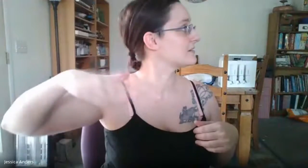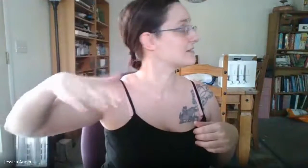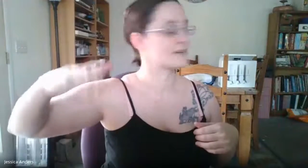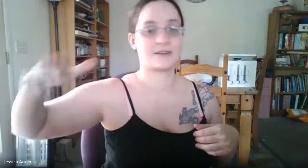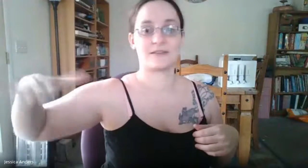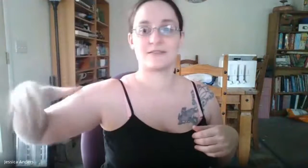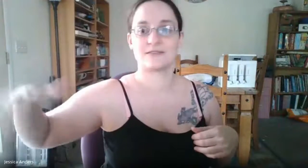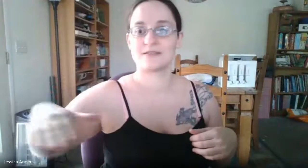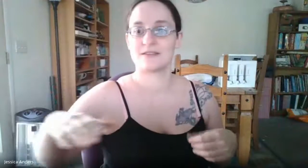Kids. Uh-huh.